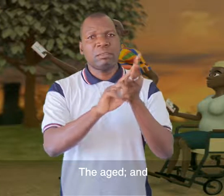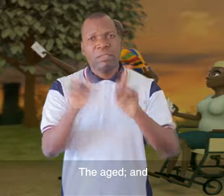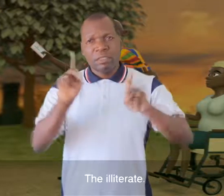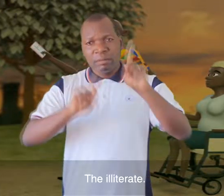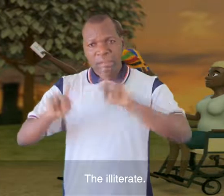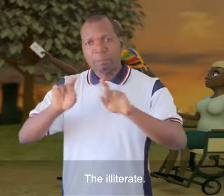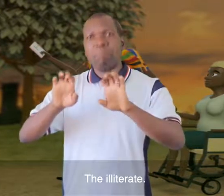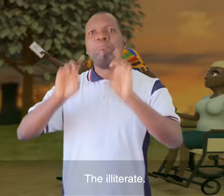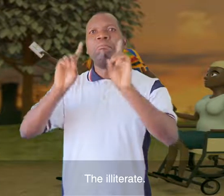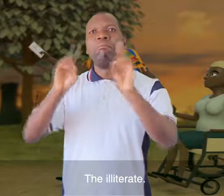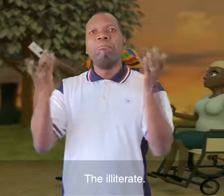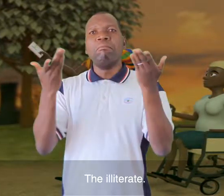the illiterate.